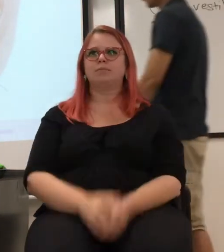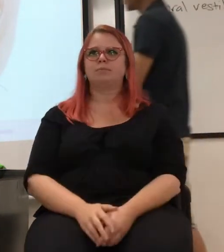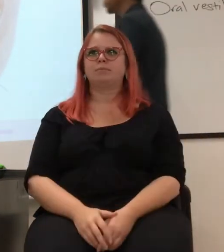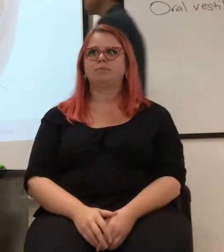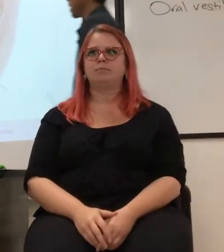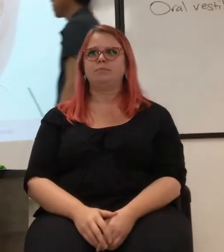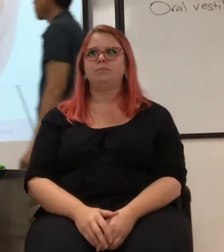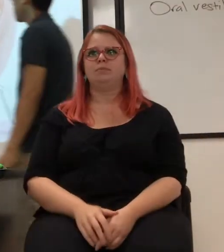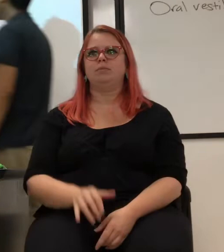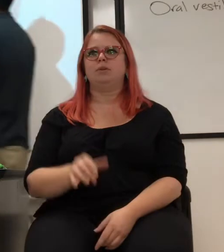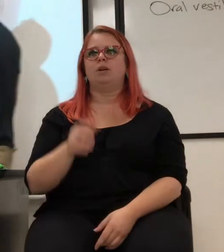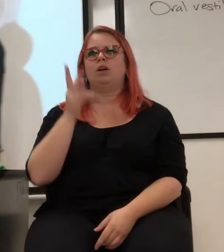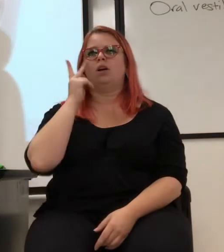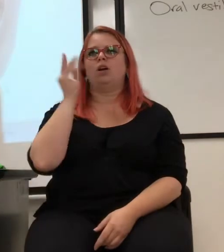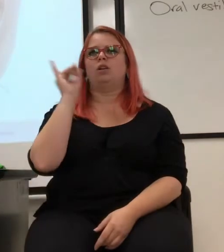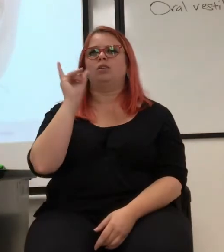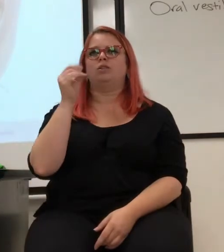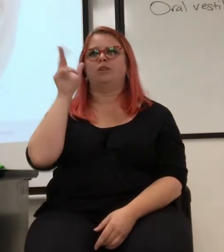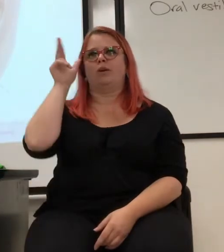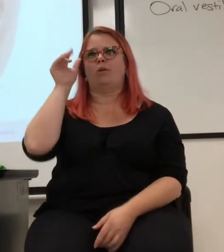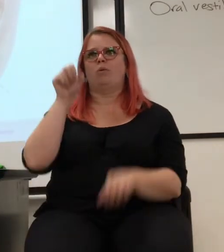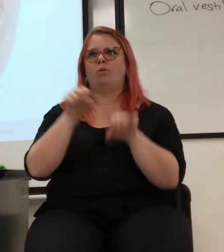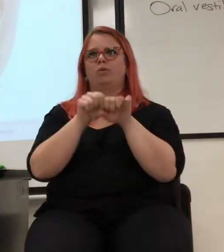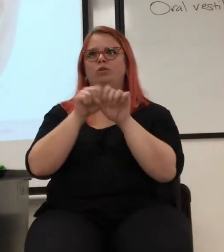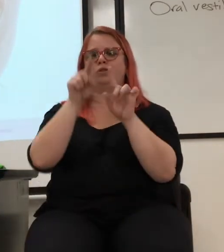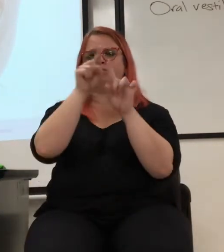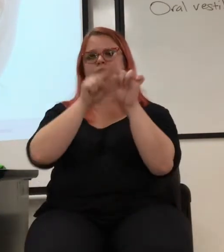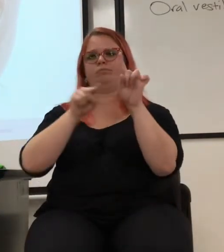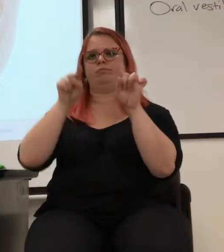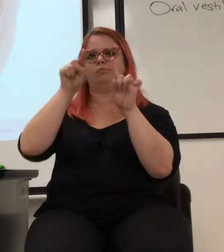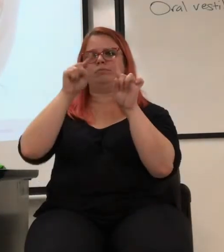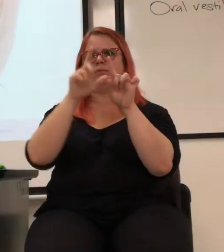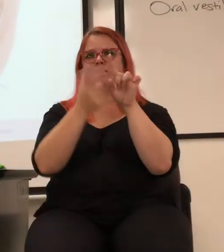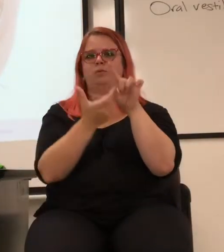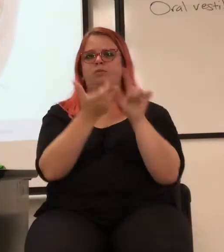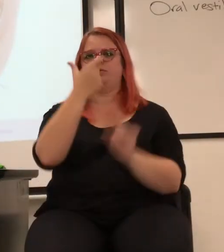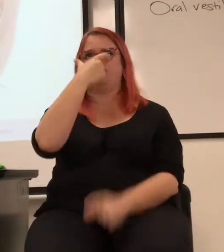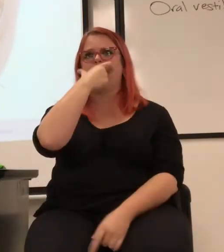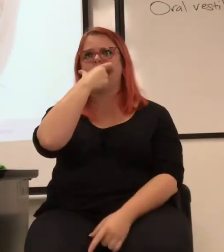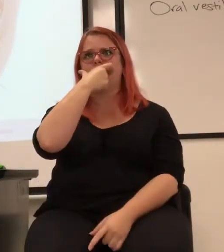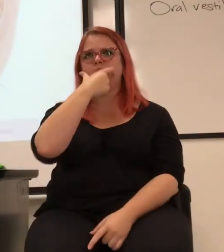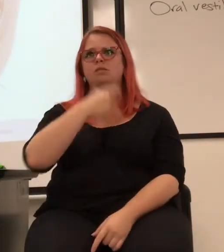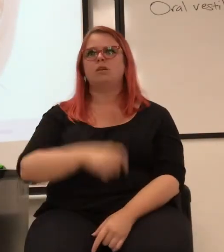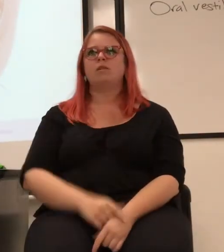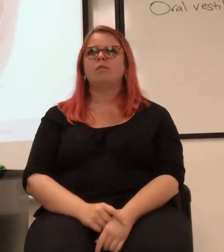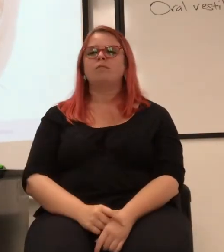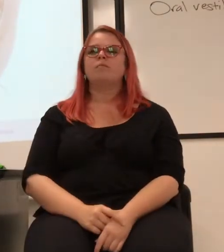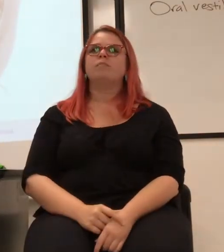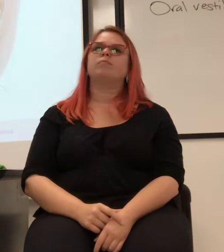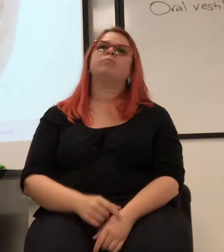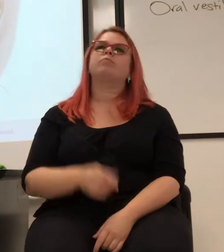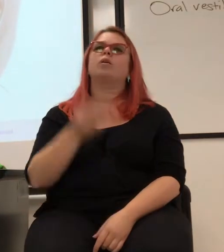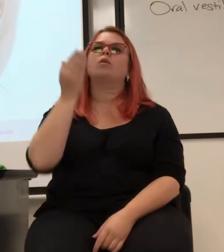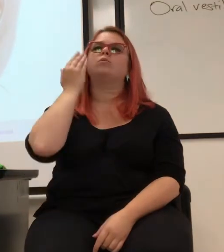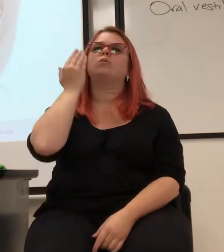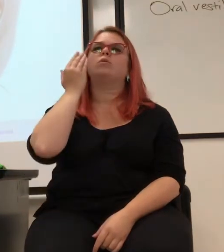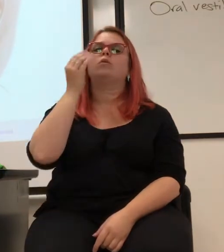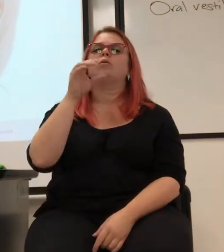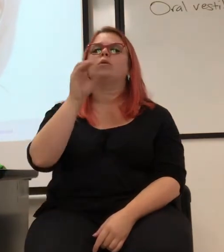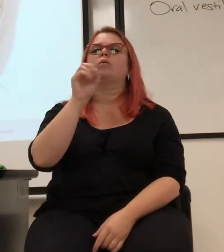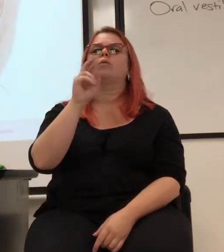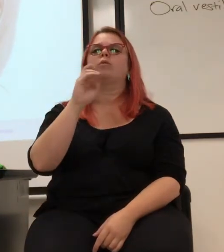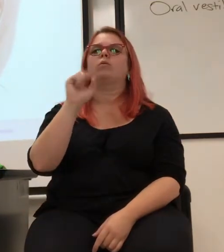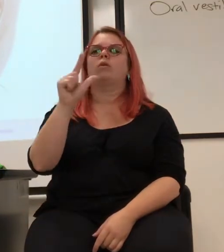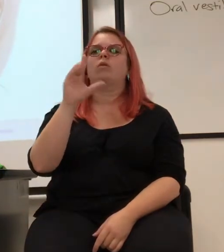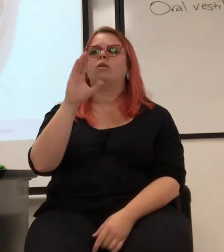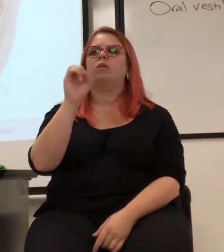As a horseshoe shape. Okay, so just know the oral cavity proper, oral vestibule, but let's